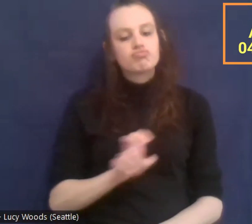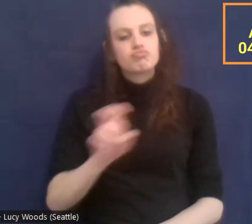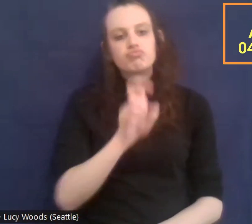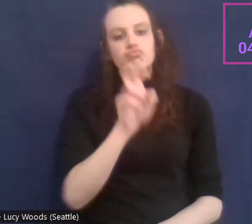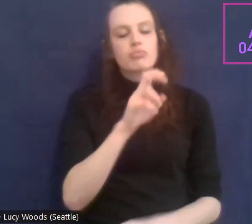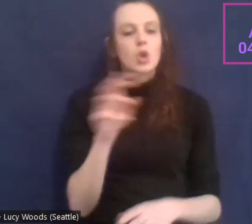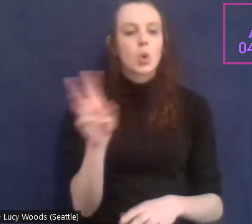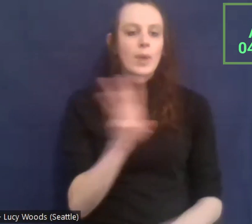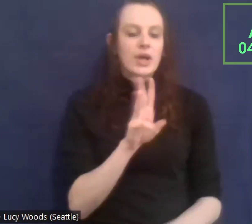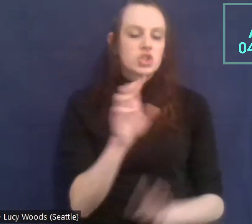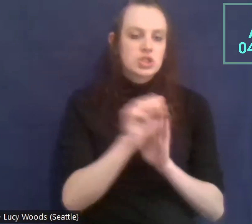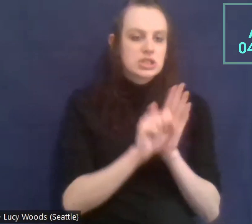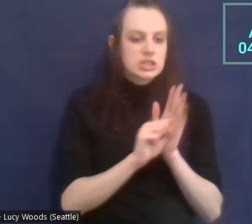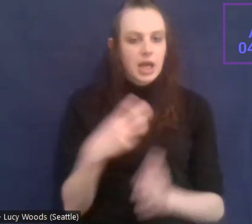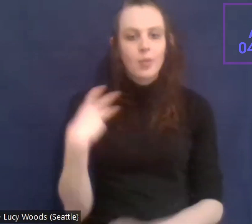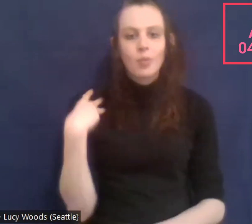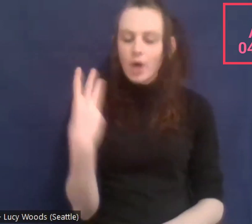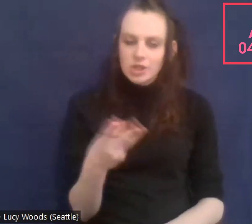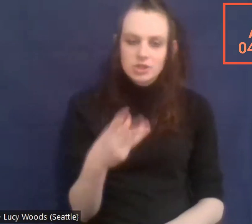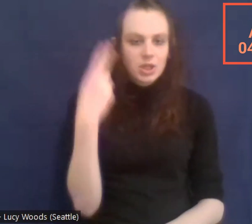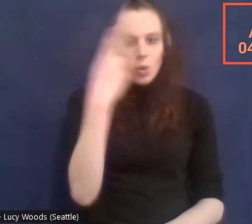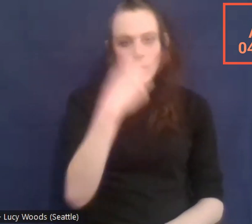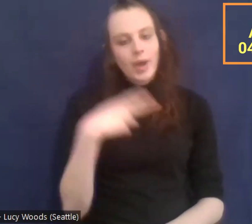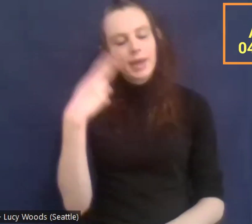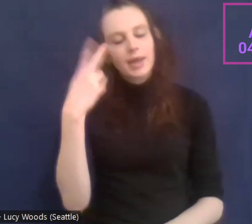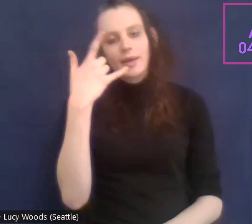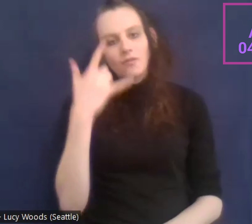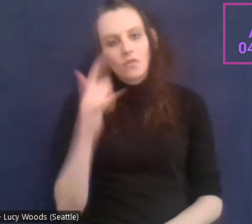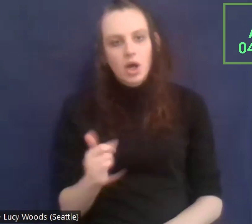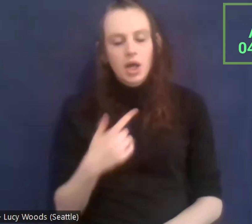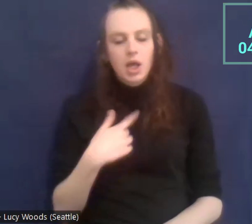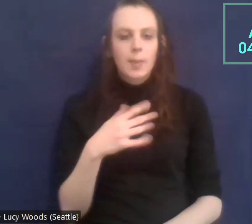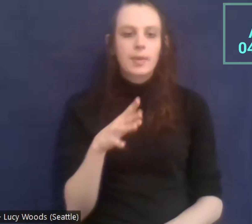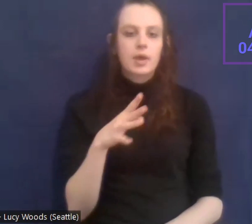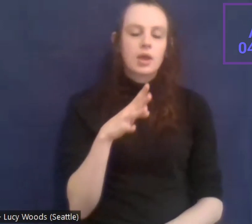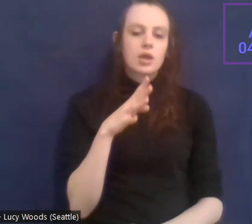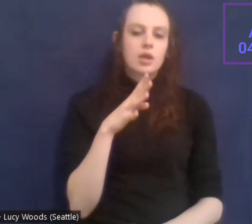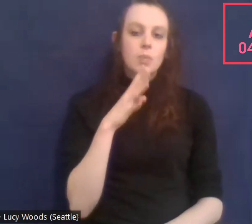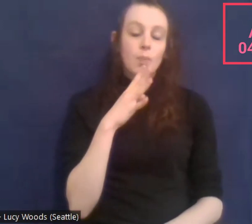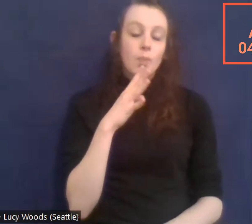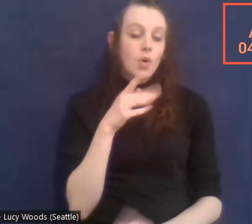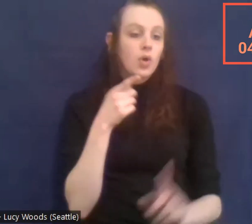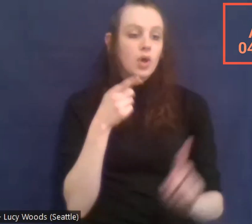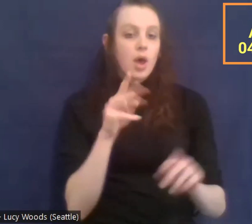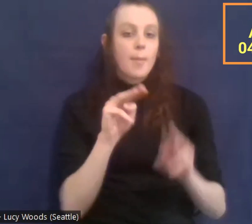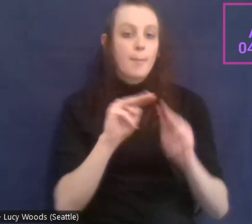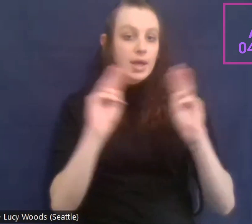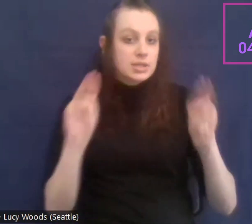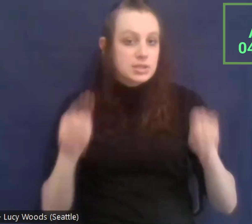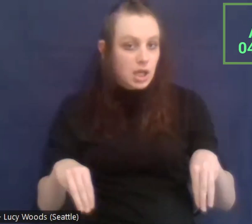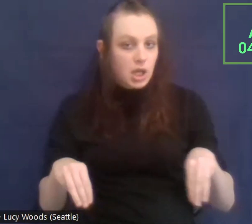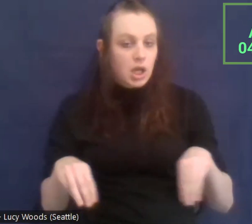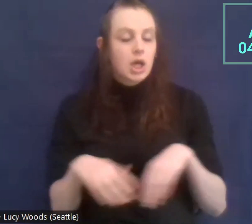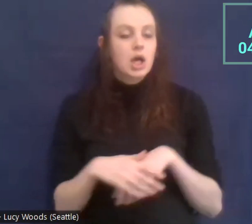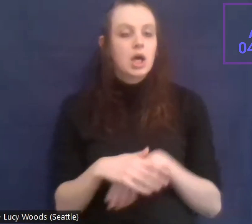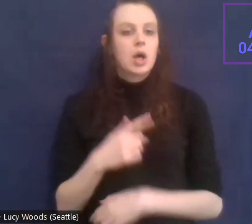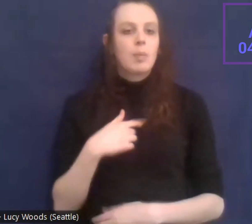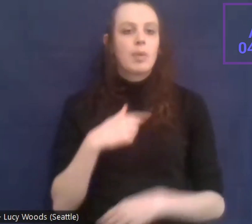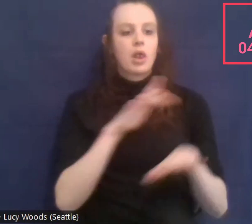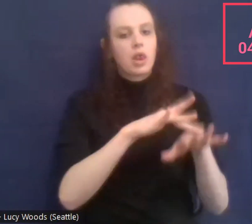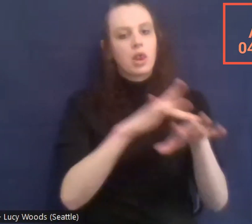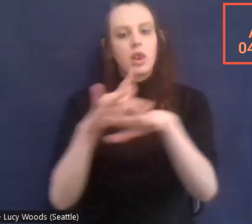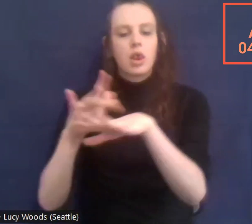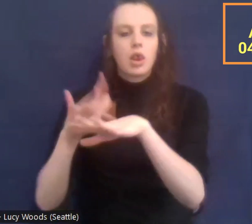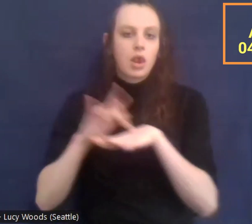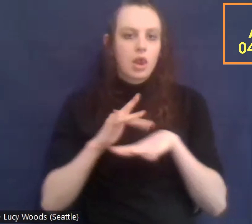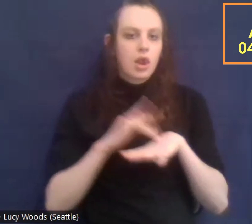I went to Hawaii. I went to California a couple of times. I spoke in Montana. Um, like I get around, right? And